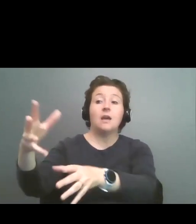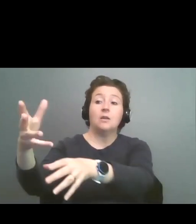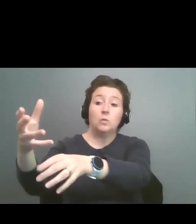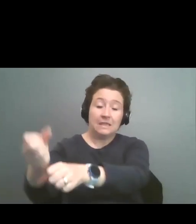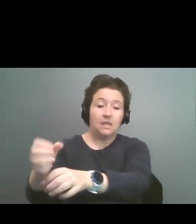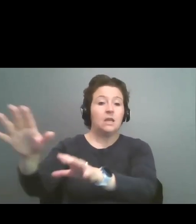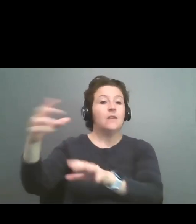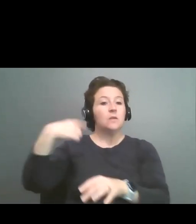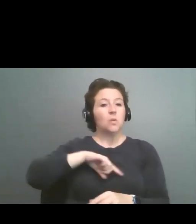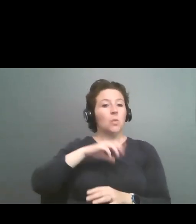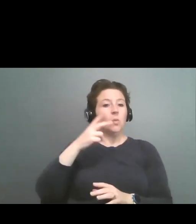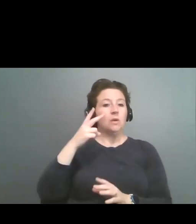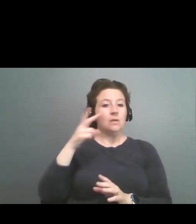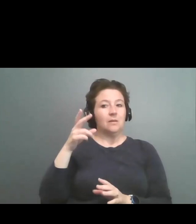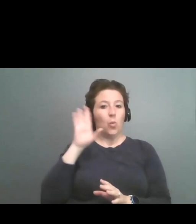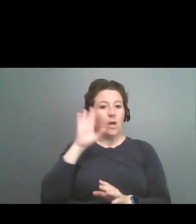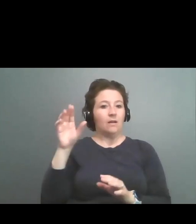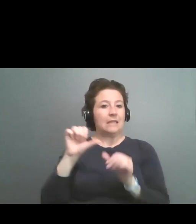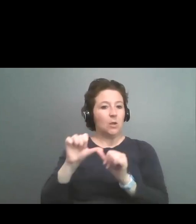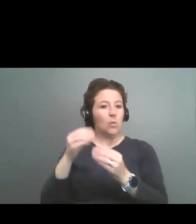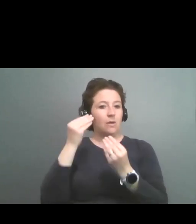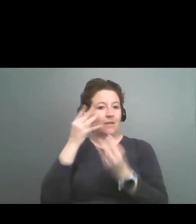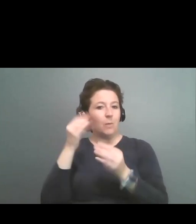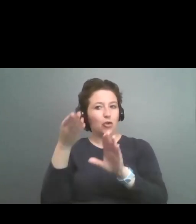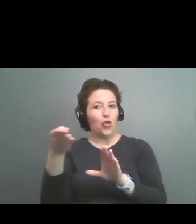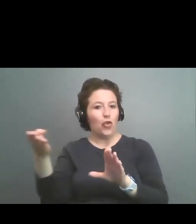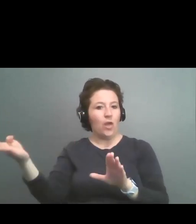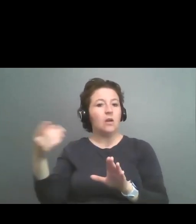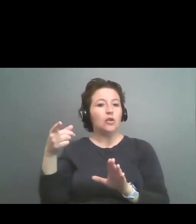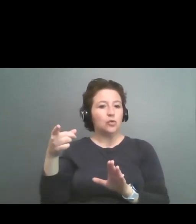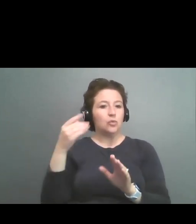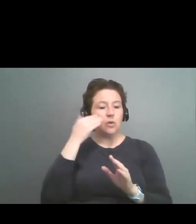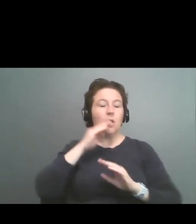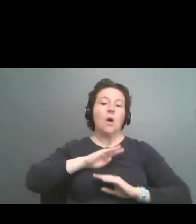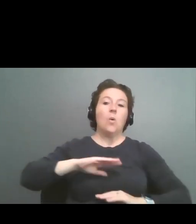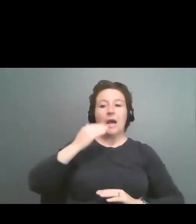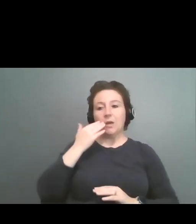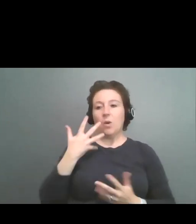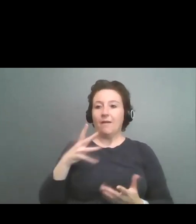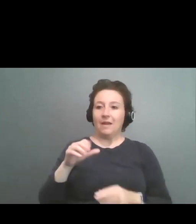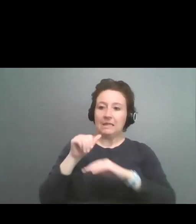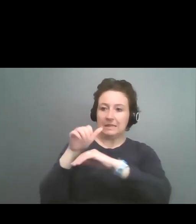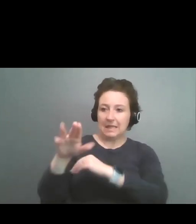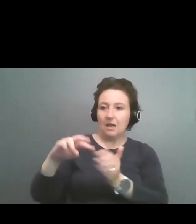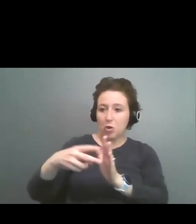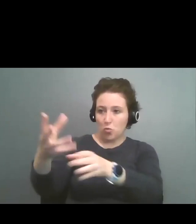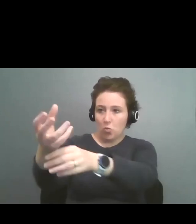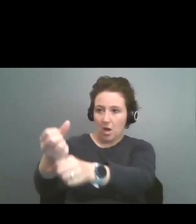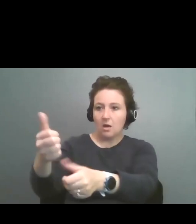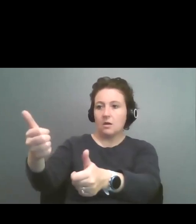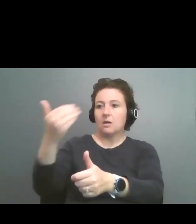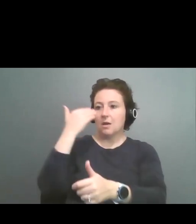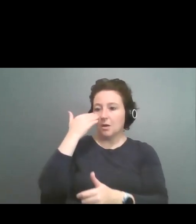that we've actually gone through the process of receiving their ballot so that they don't have to be worried. We have a lot of concerns in